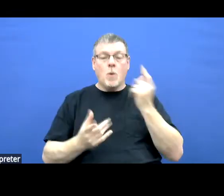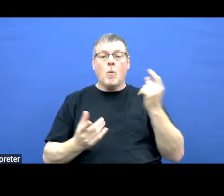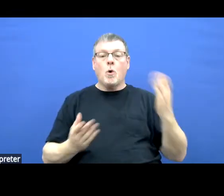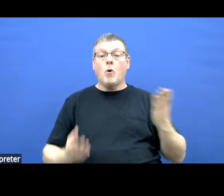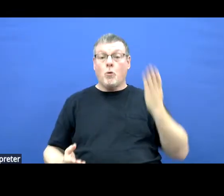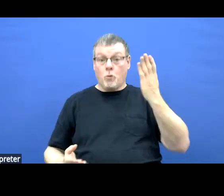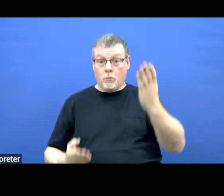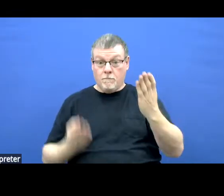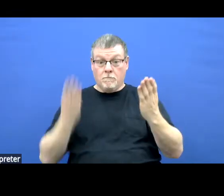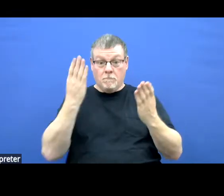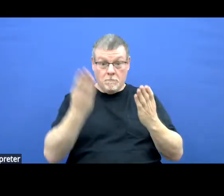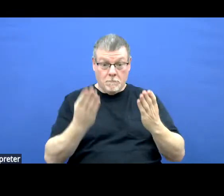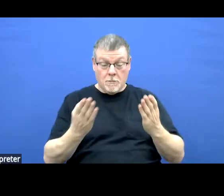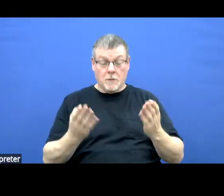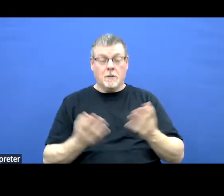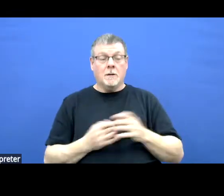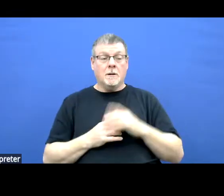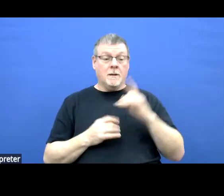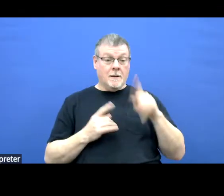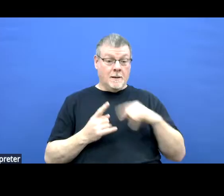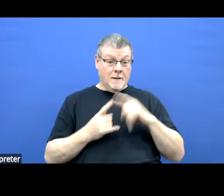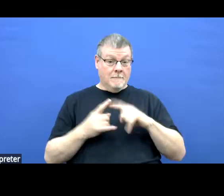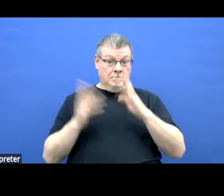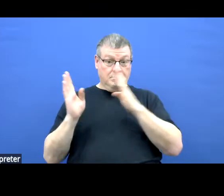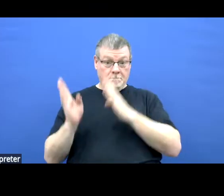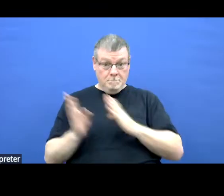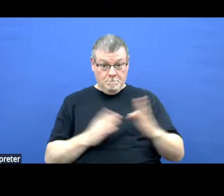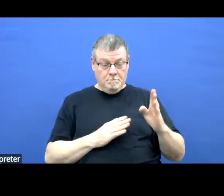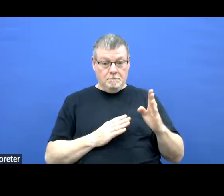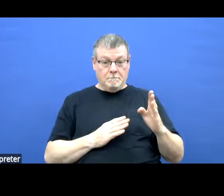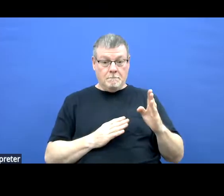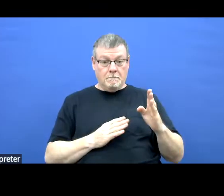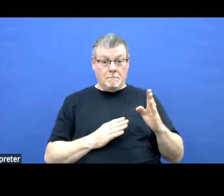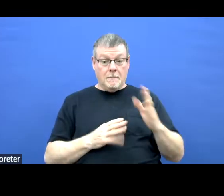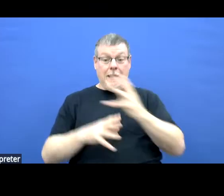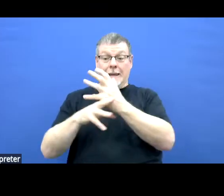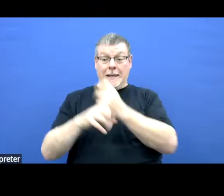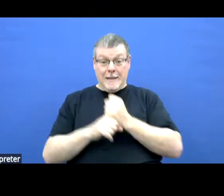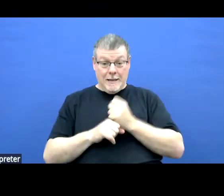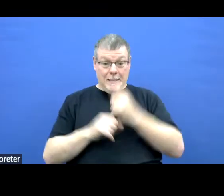like, but that's encouraging. And then what our plan is when we get that